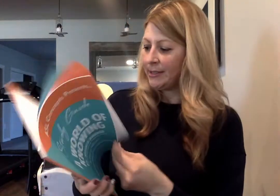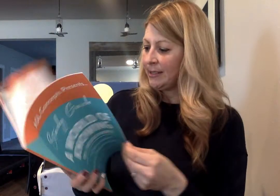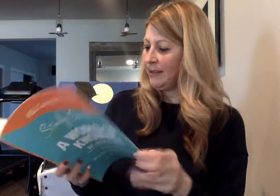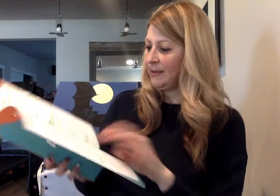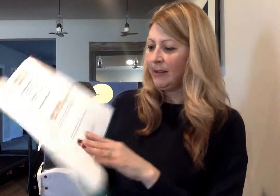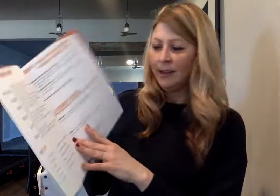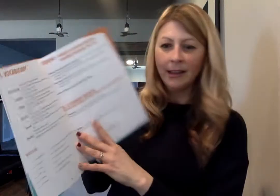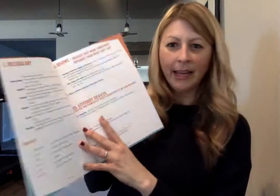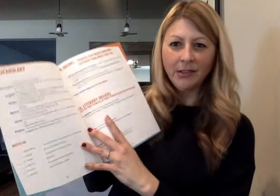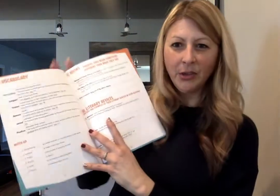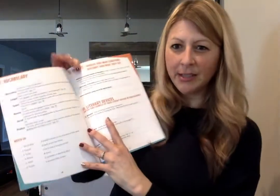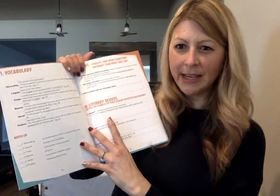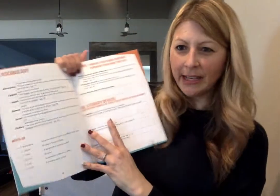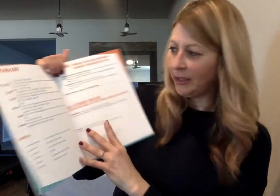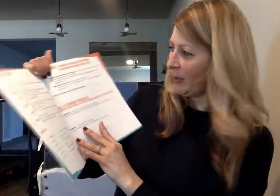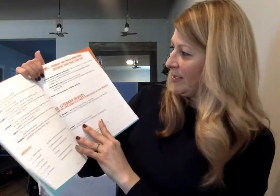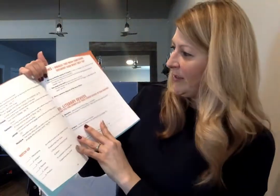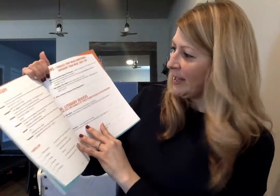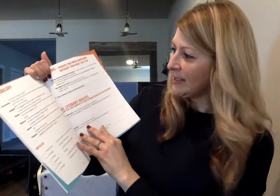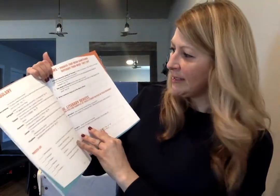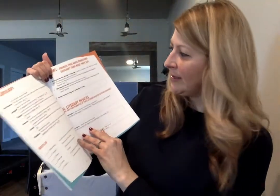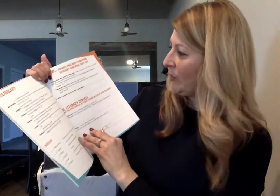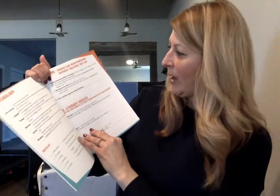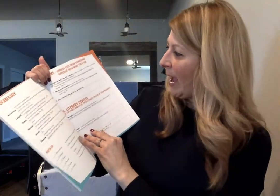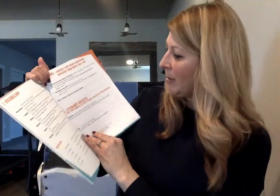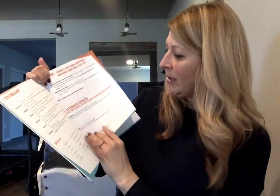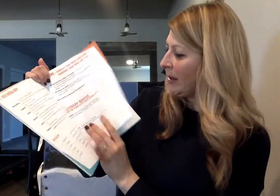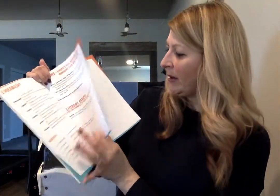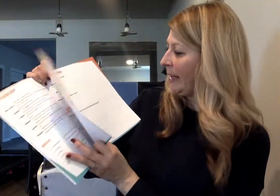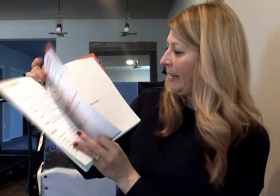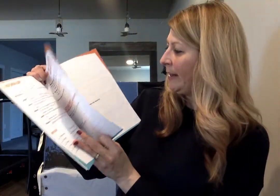there's, like, you can study literary devices and vocabulary and,